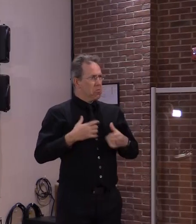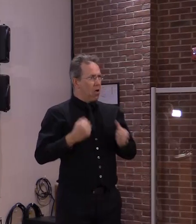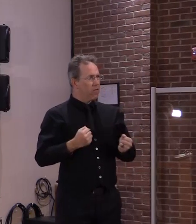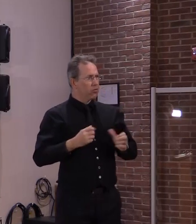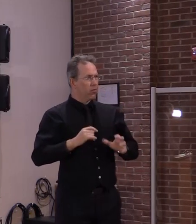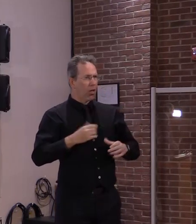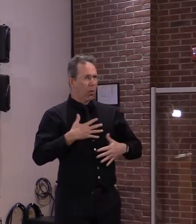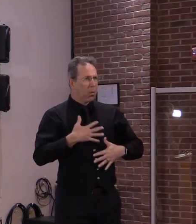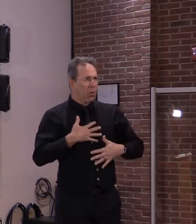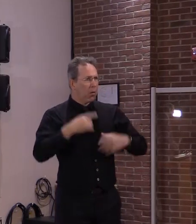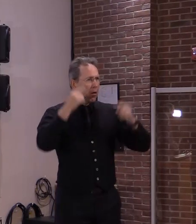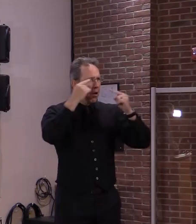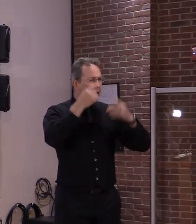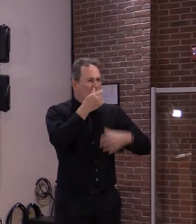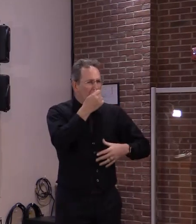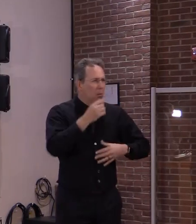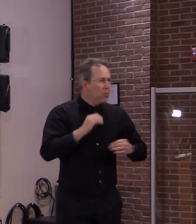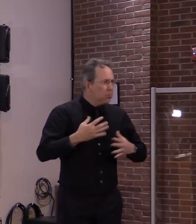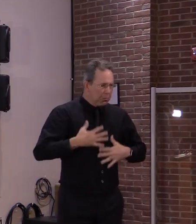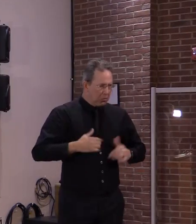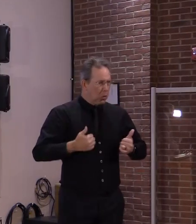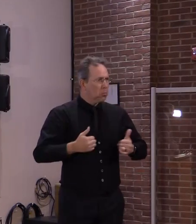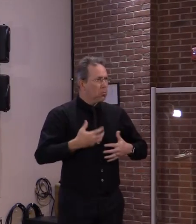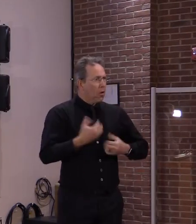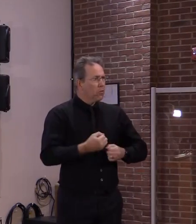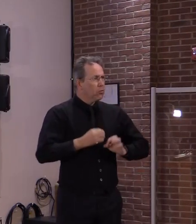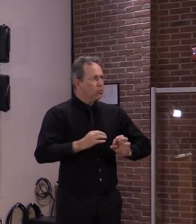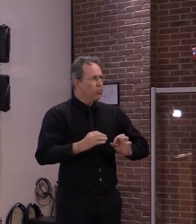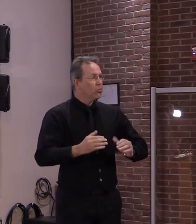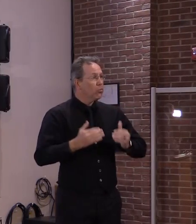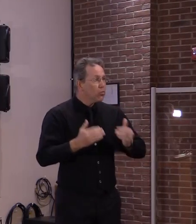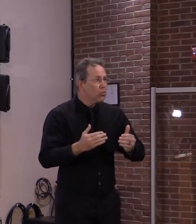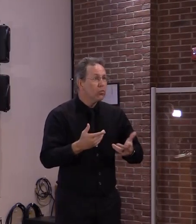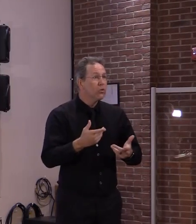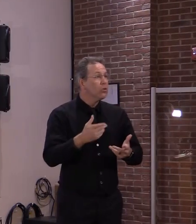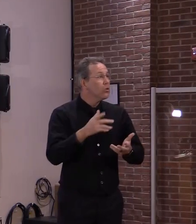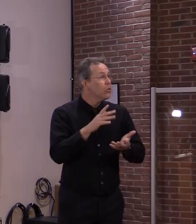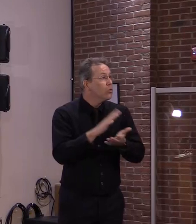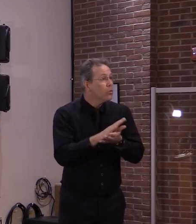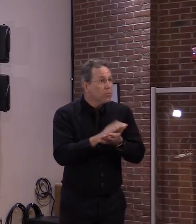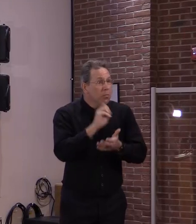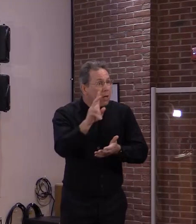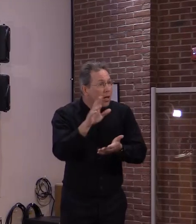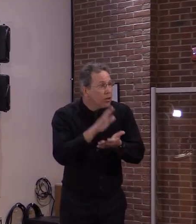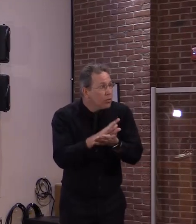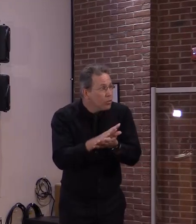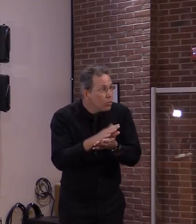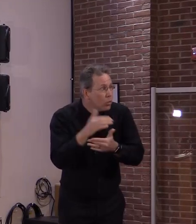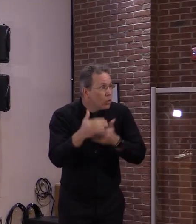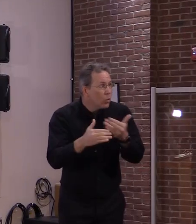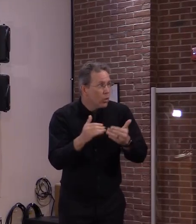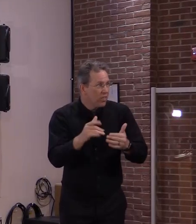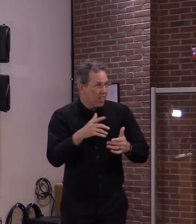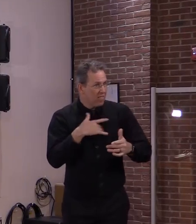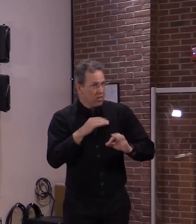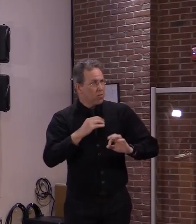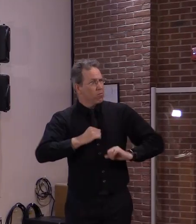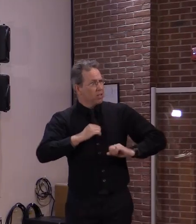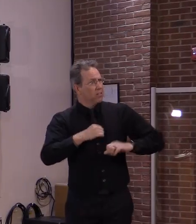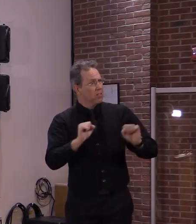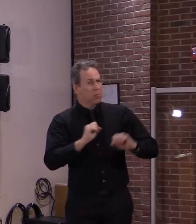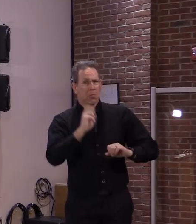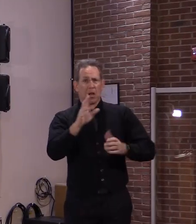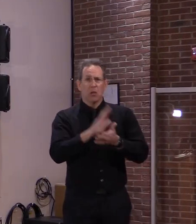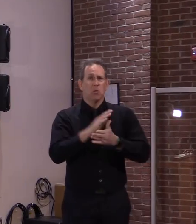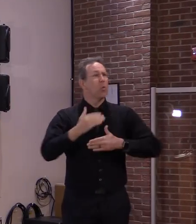back to school or wherever setting you came from, you could get vaccinated thereafter, but you could also wait somewhere